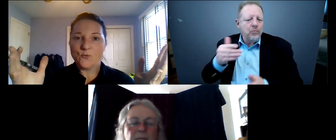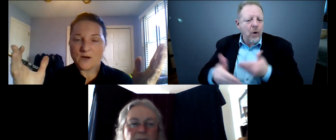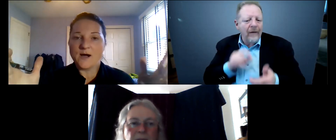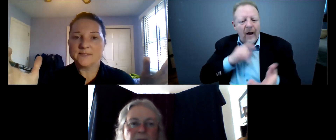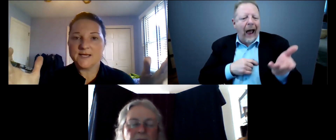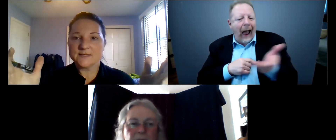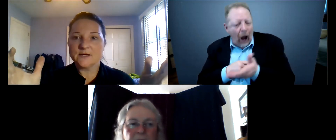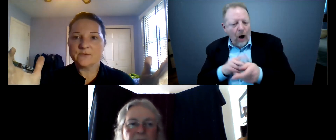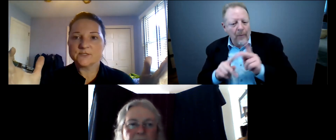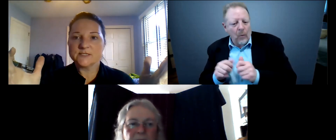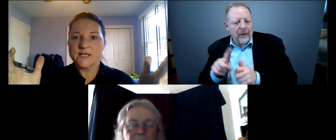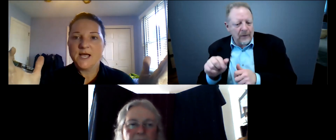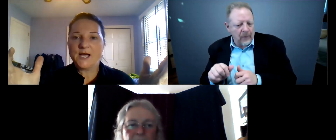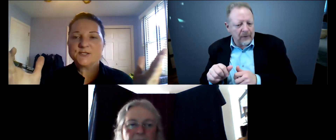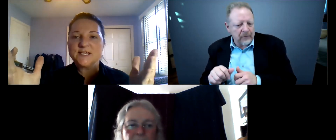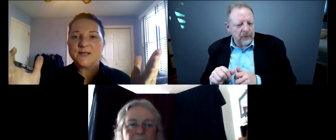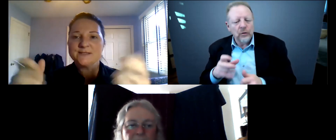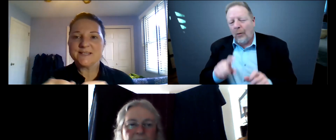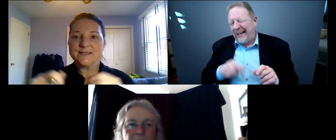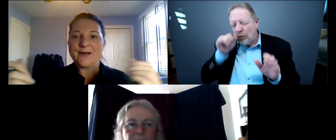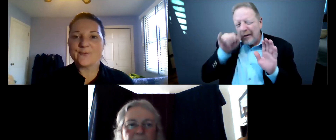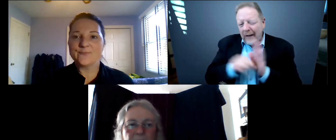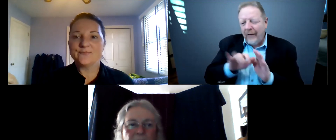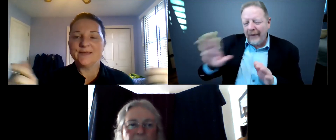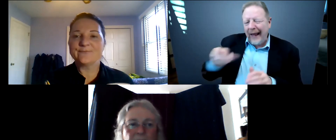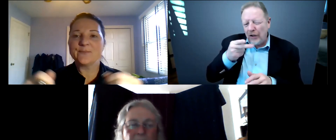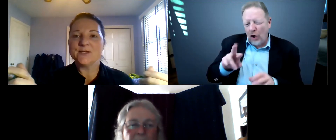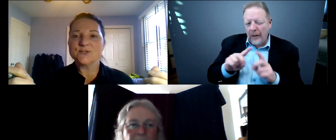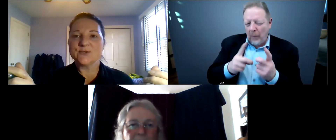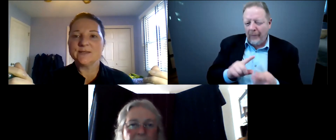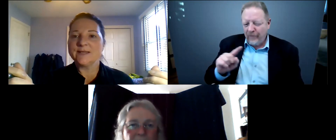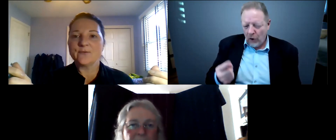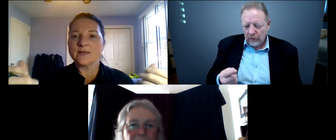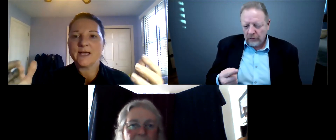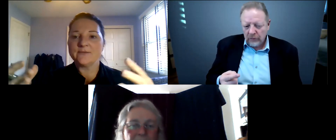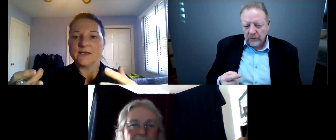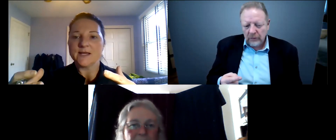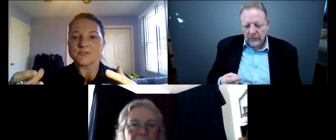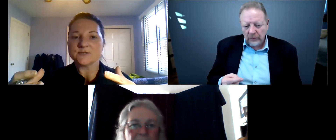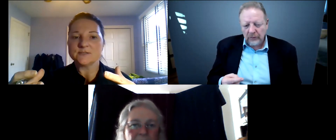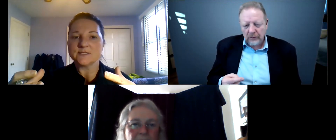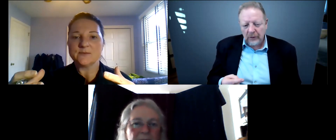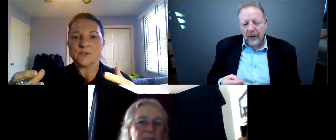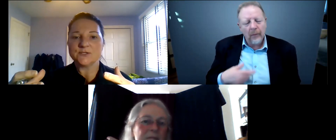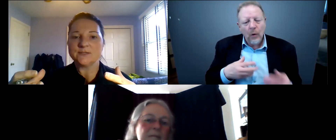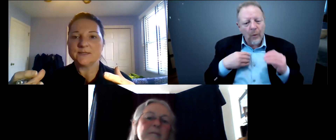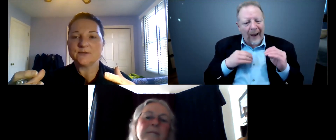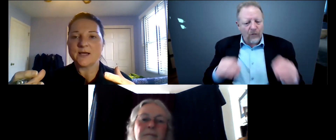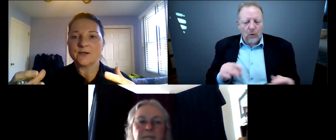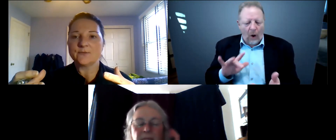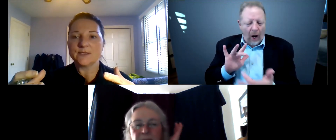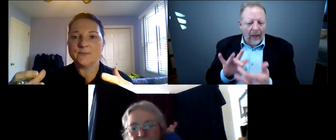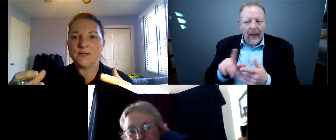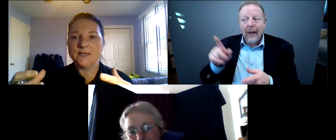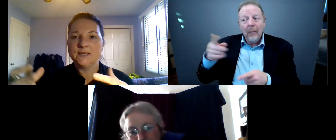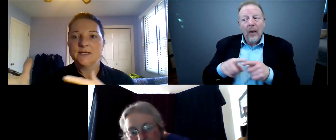we know a contact there, versus I just think we send out information and they don't really have any connection to the commission, that they're